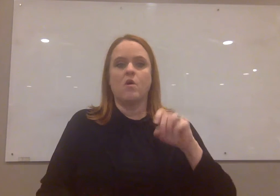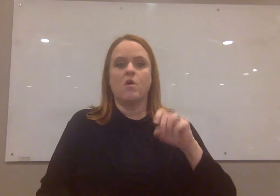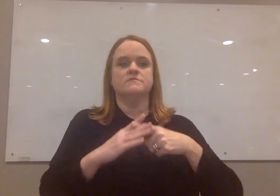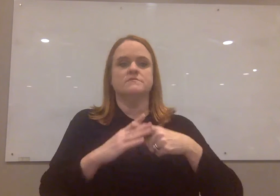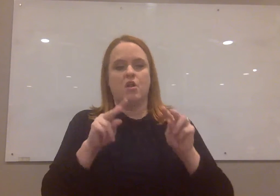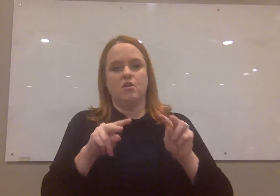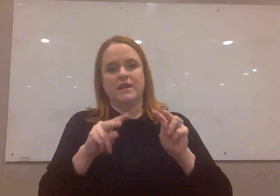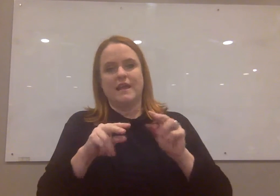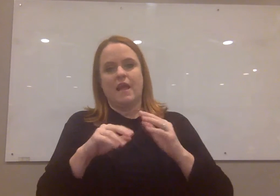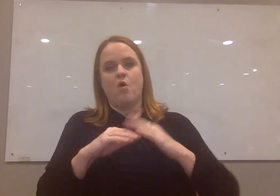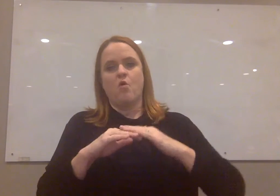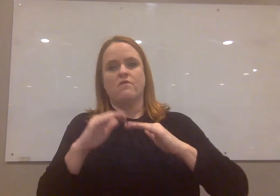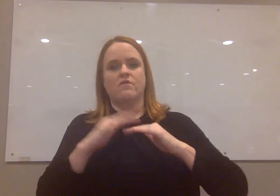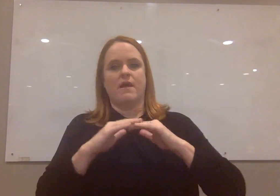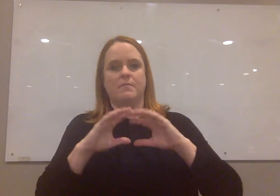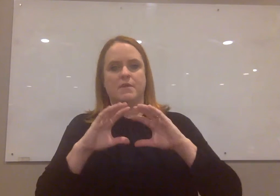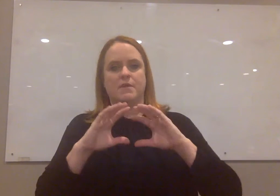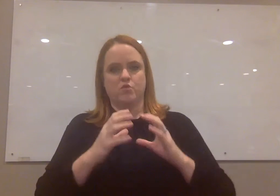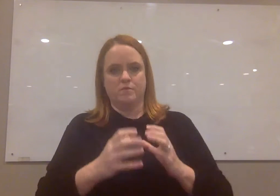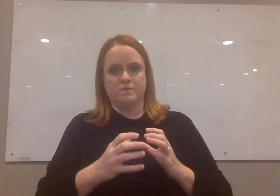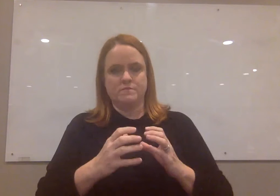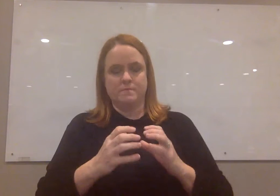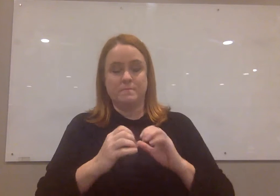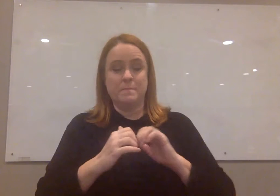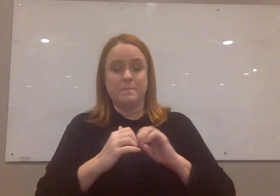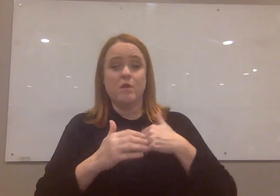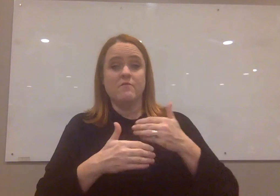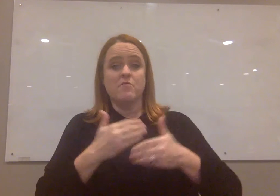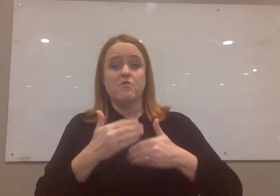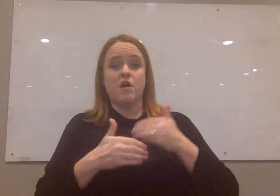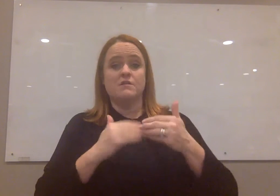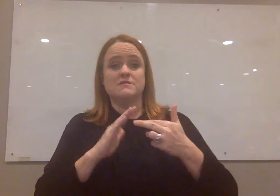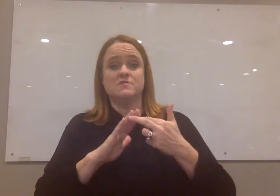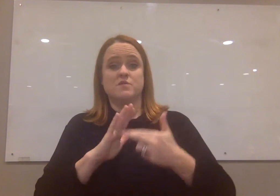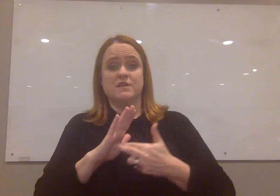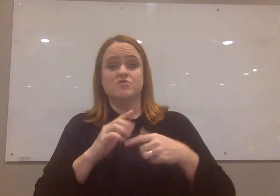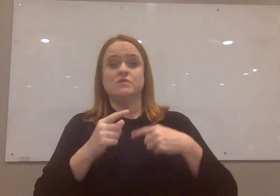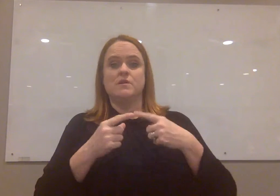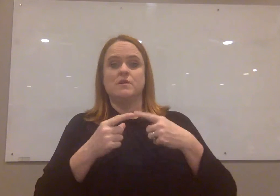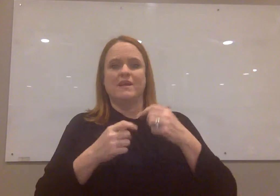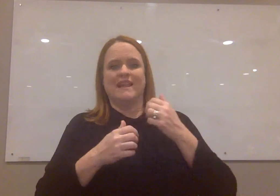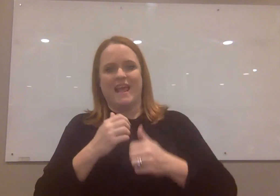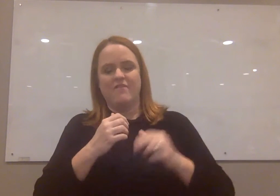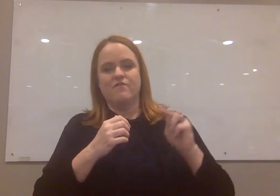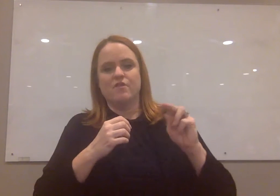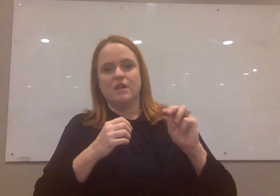have process registry when the every node talks to every node gossip protocol doesn't scale